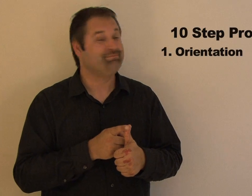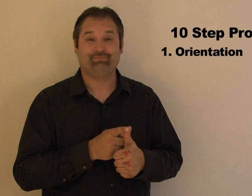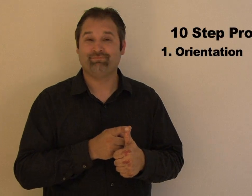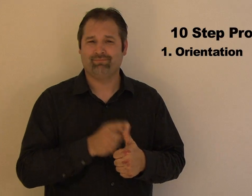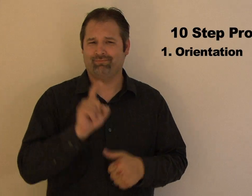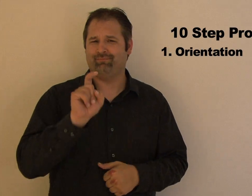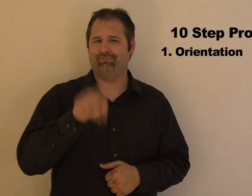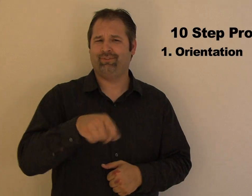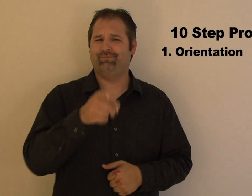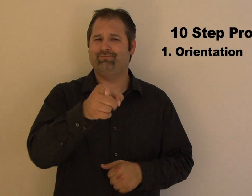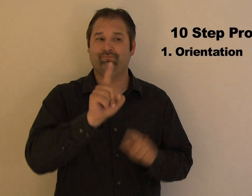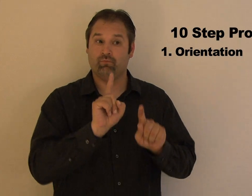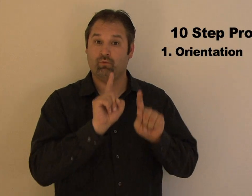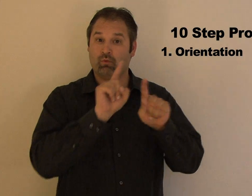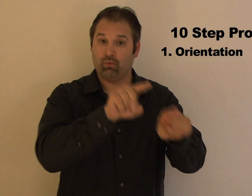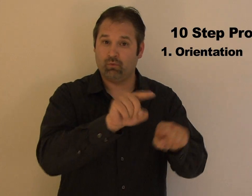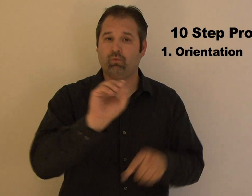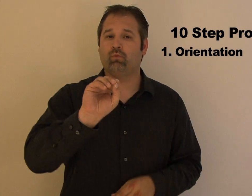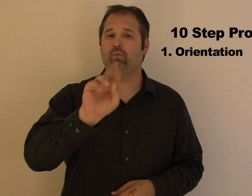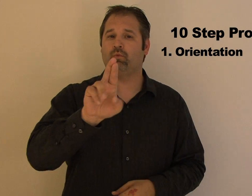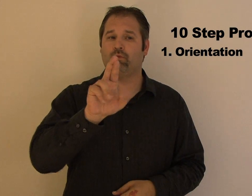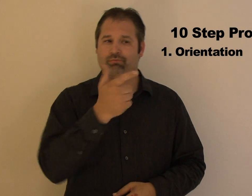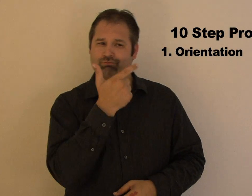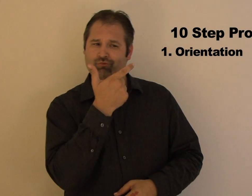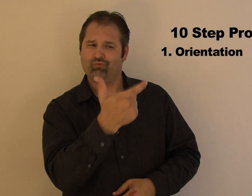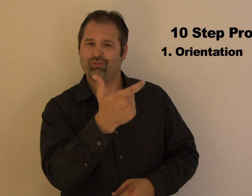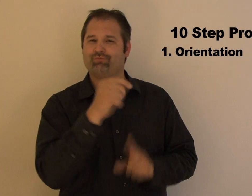First, you need to attend or watch an orientation.